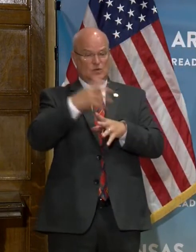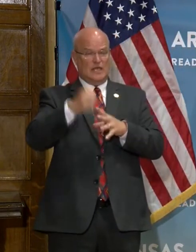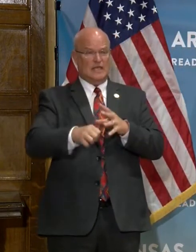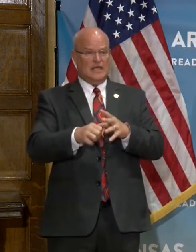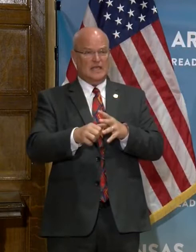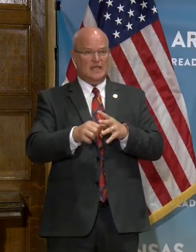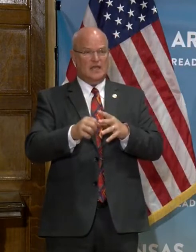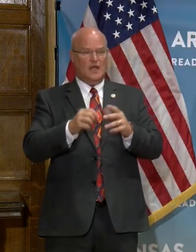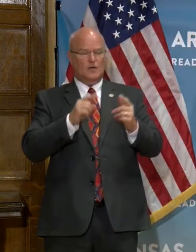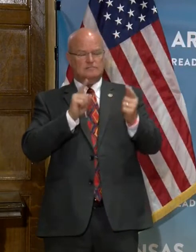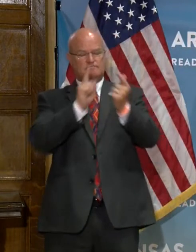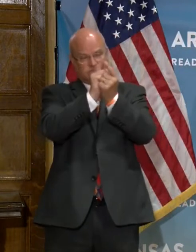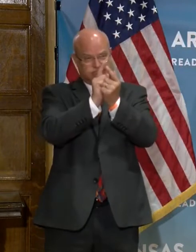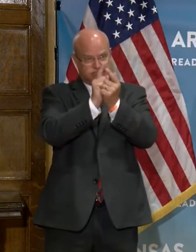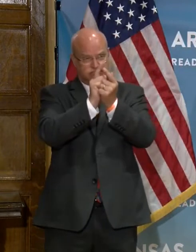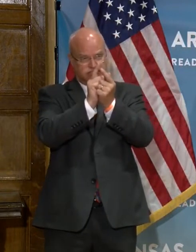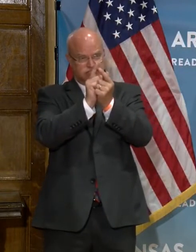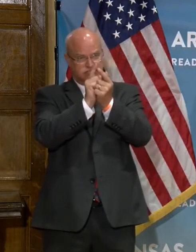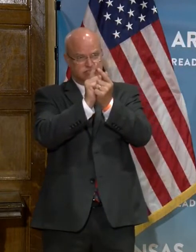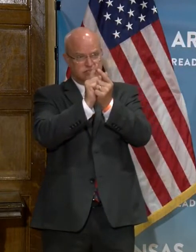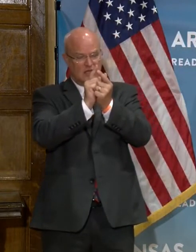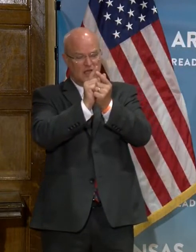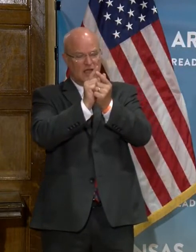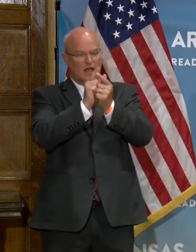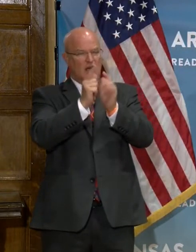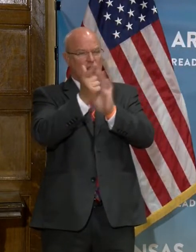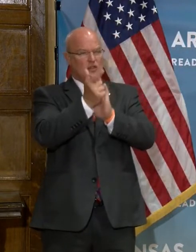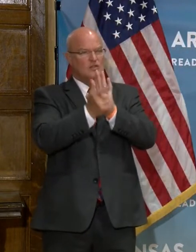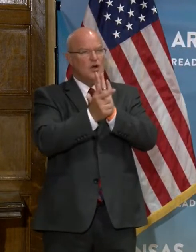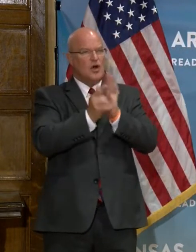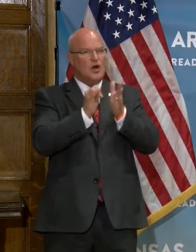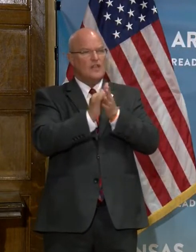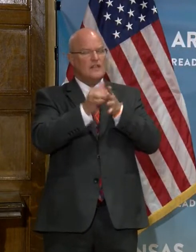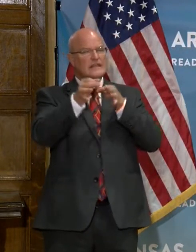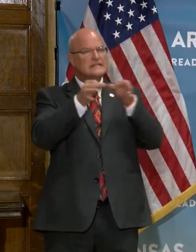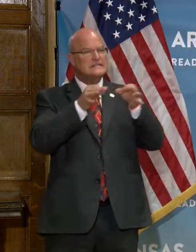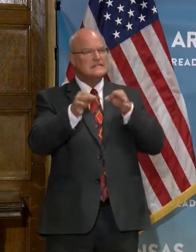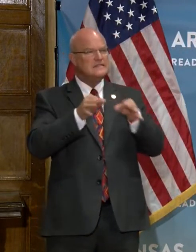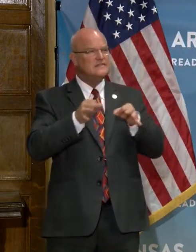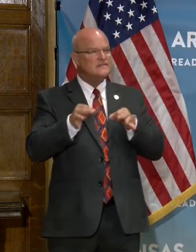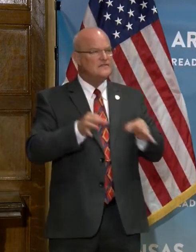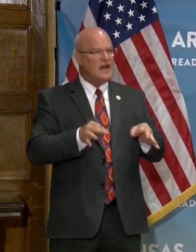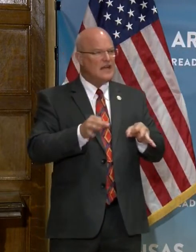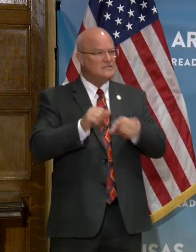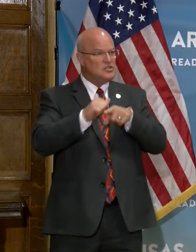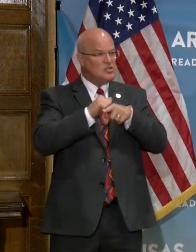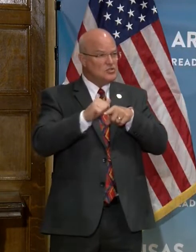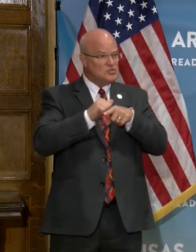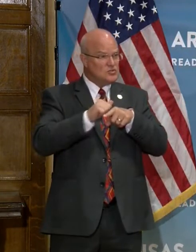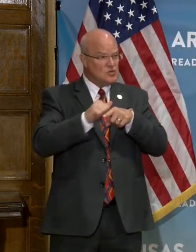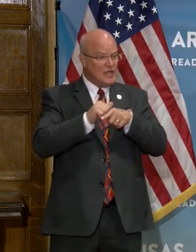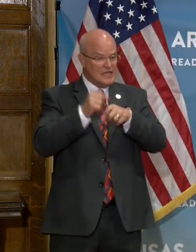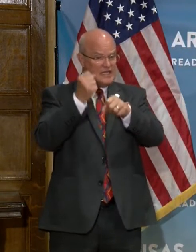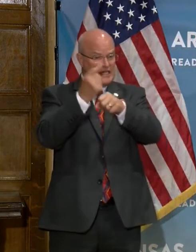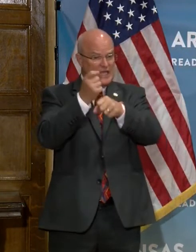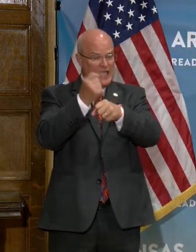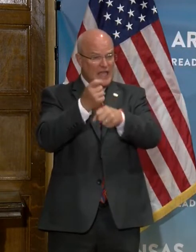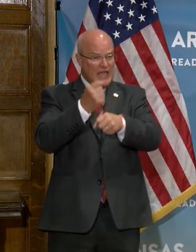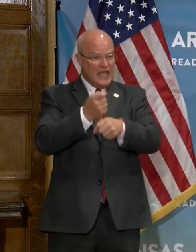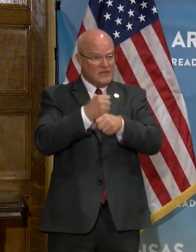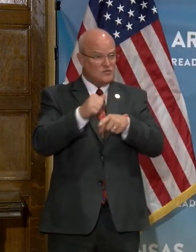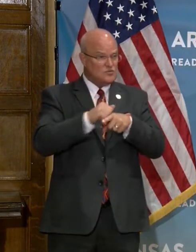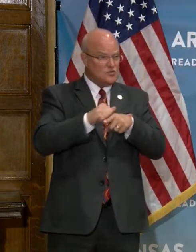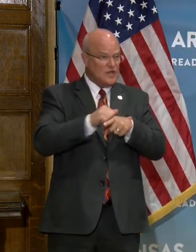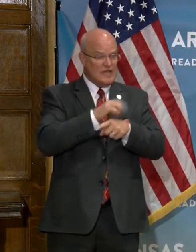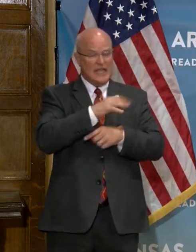up against an instance of physical law that defines training in an annual training status and